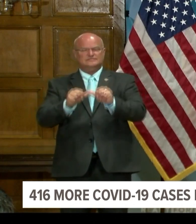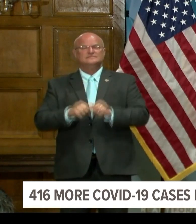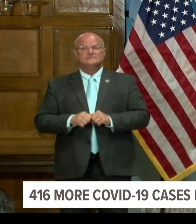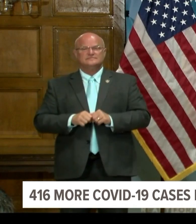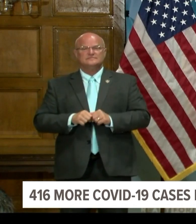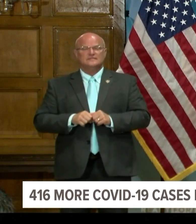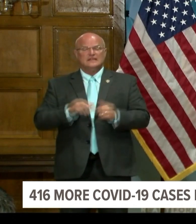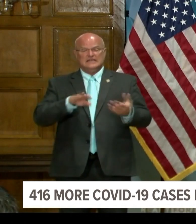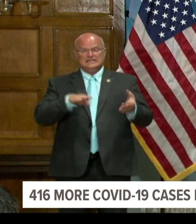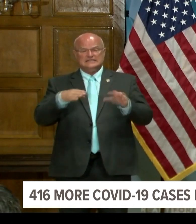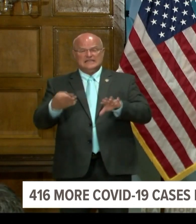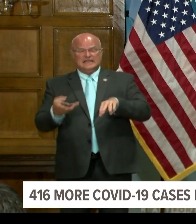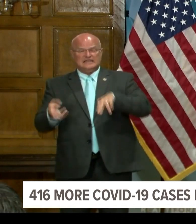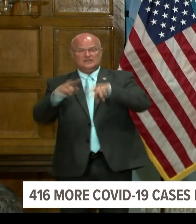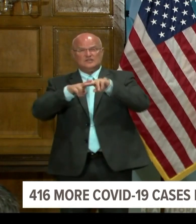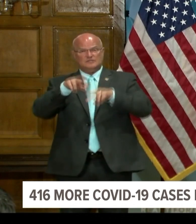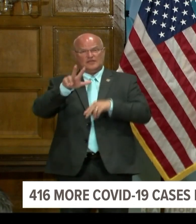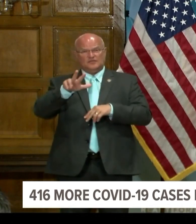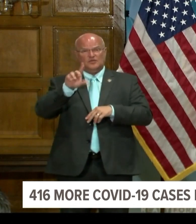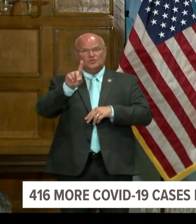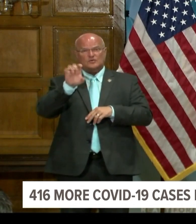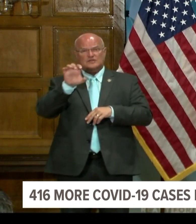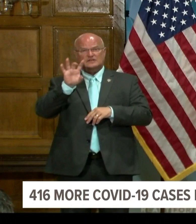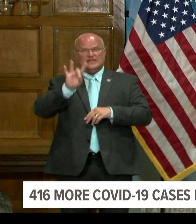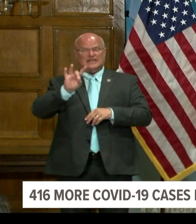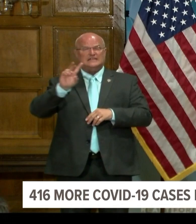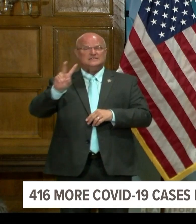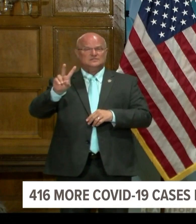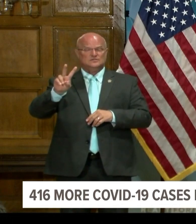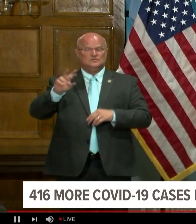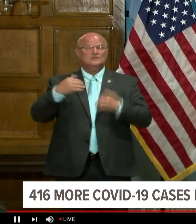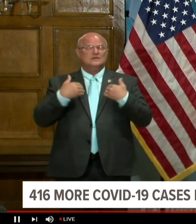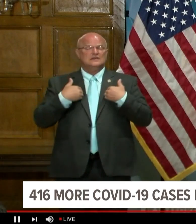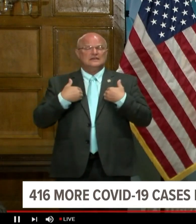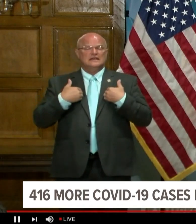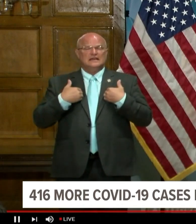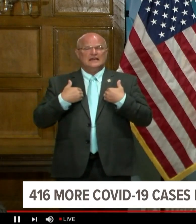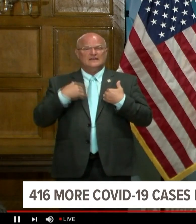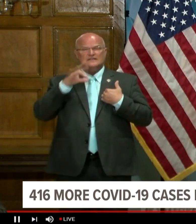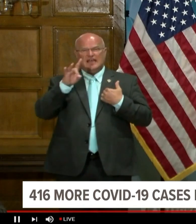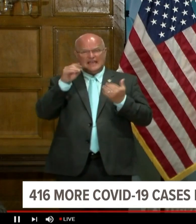Deaths increased by 3 to 182. We have